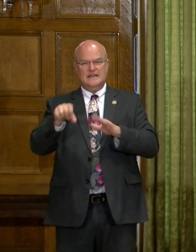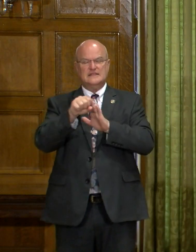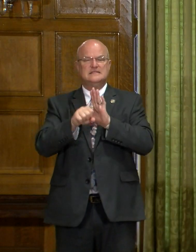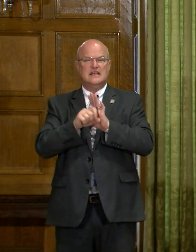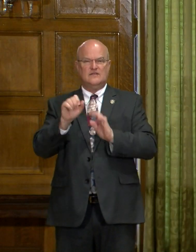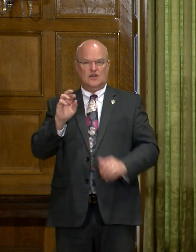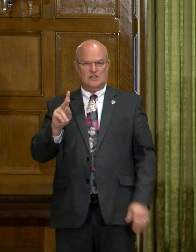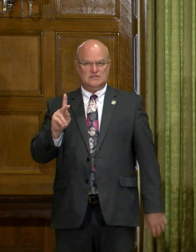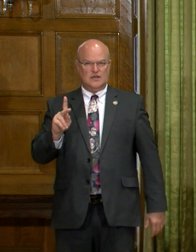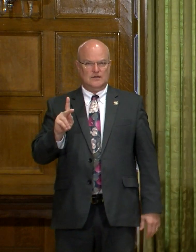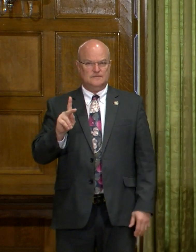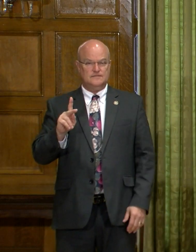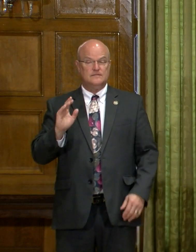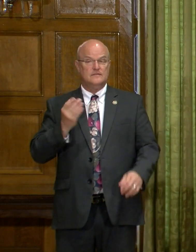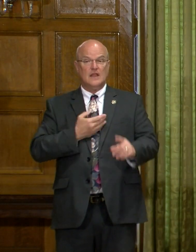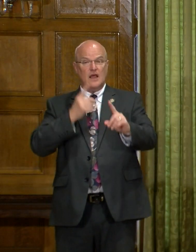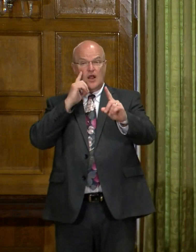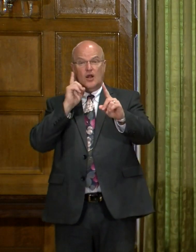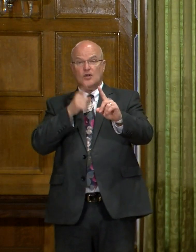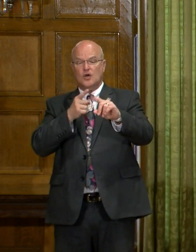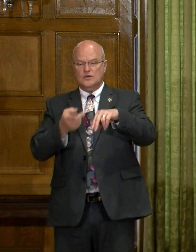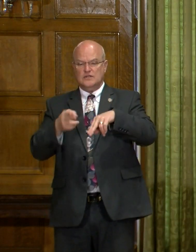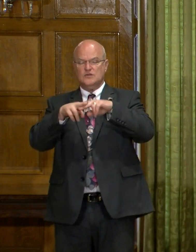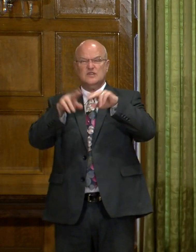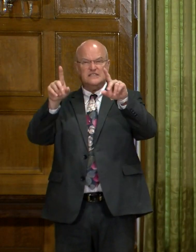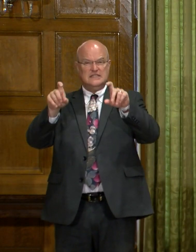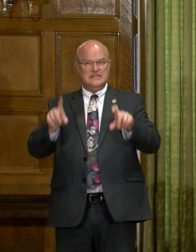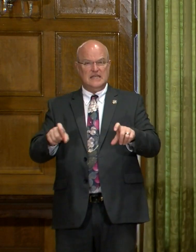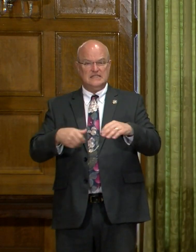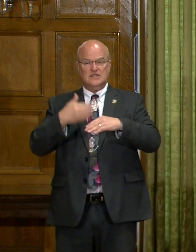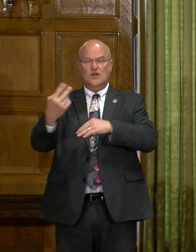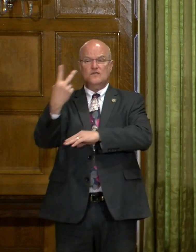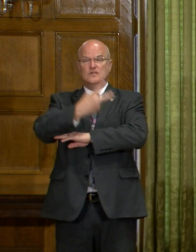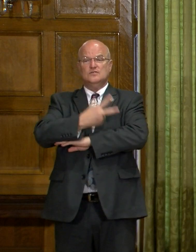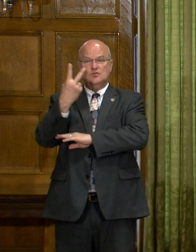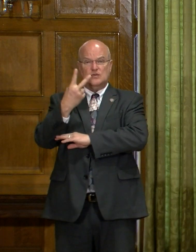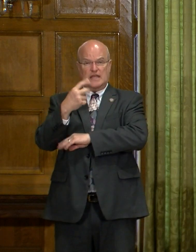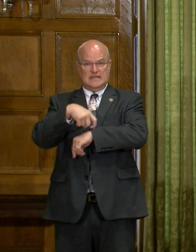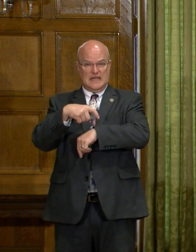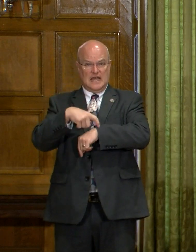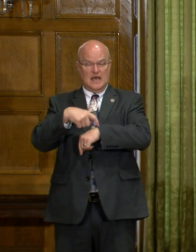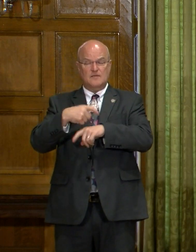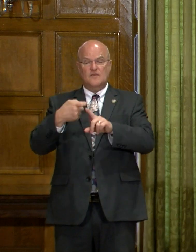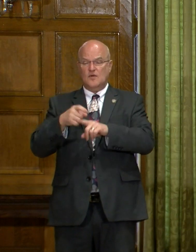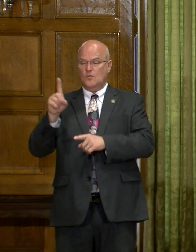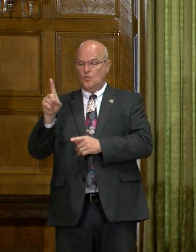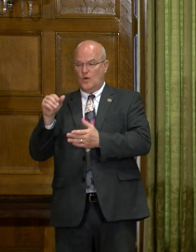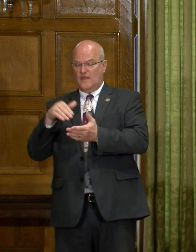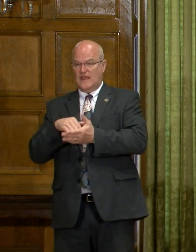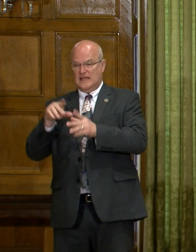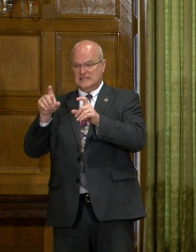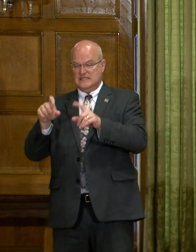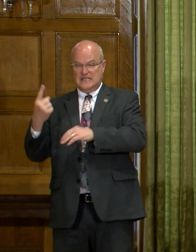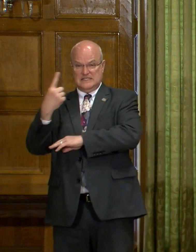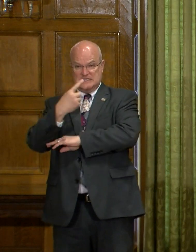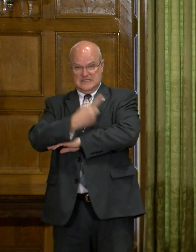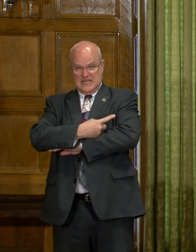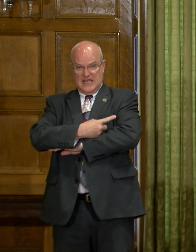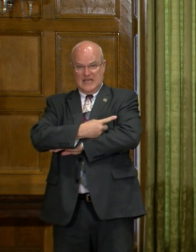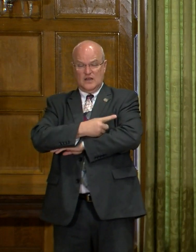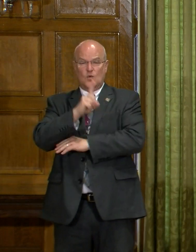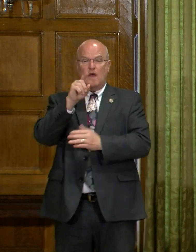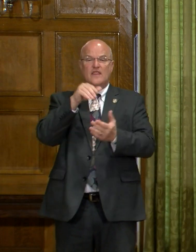state of Arkansas. Our goal is to increase the testing over the 2-day span from 1,000 tests per day